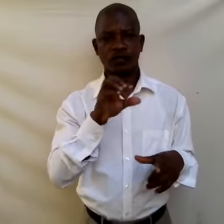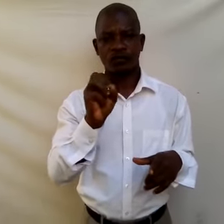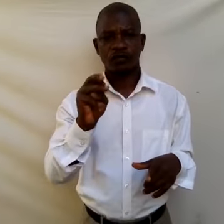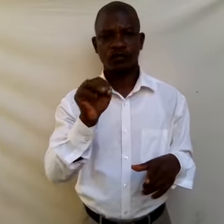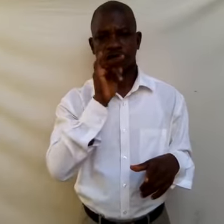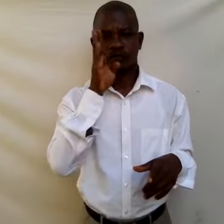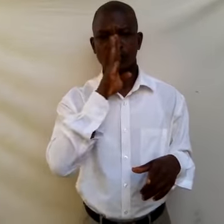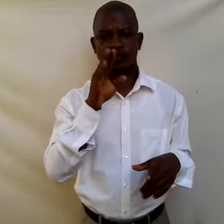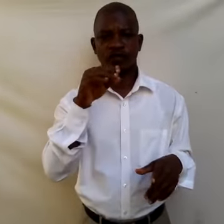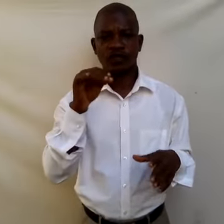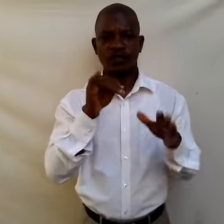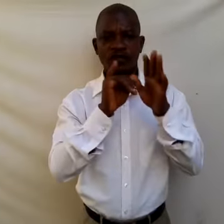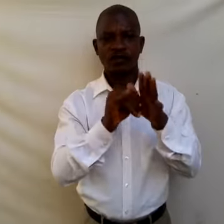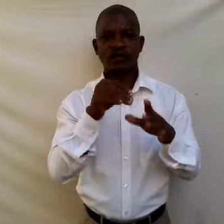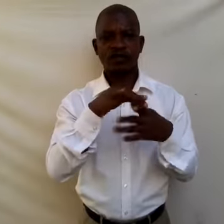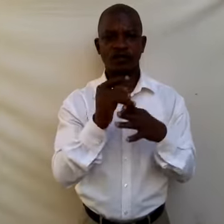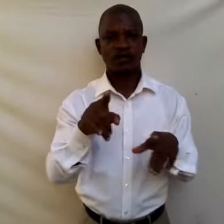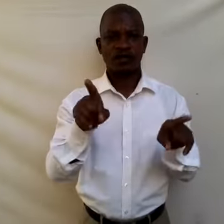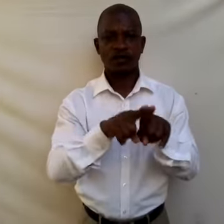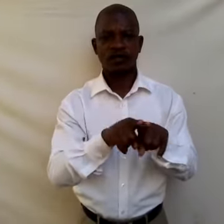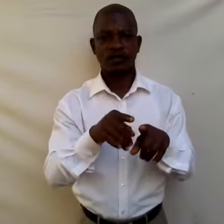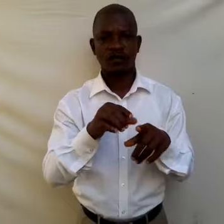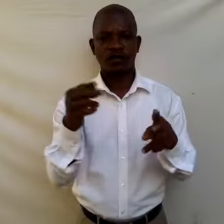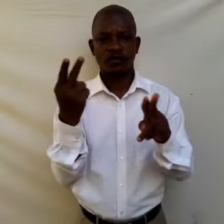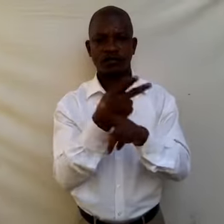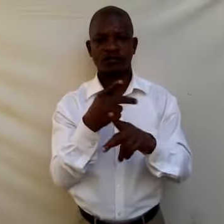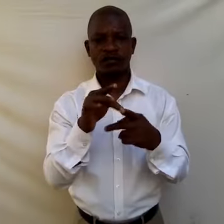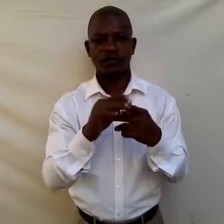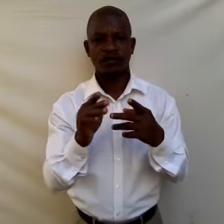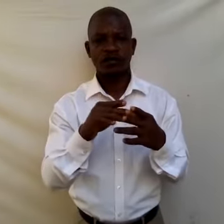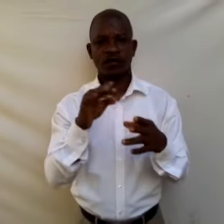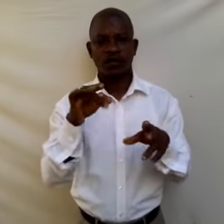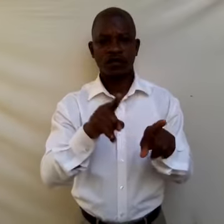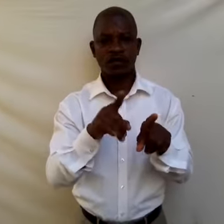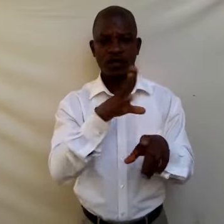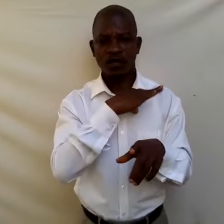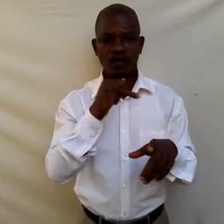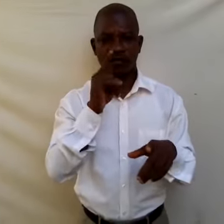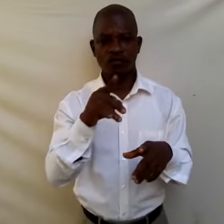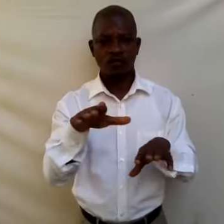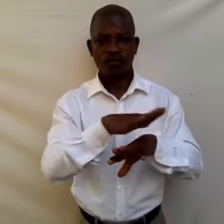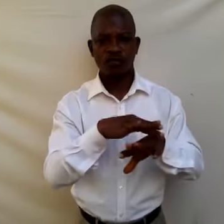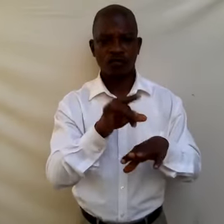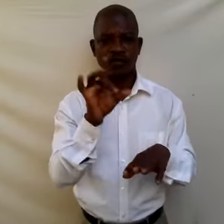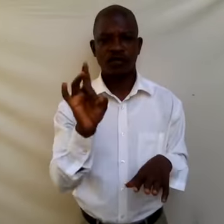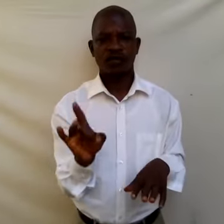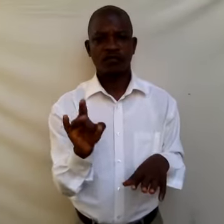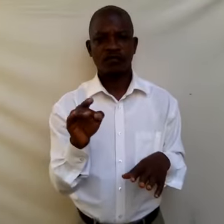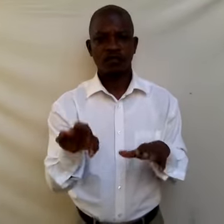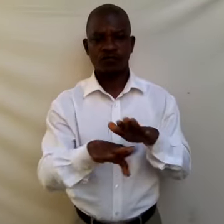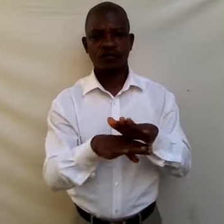be indicated as multiplication sign and 1 all over 8 below the